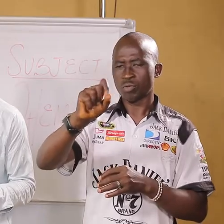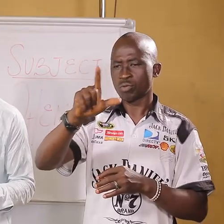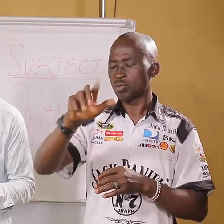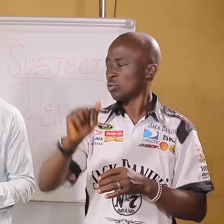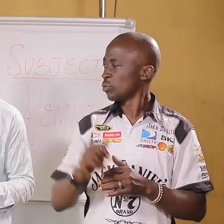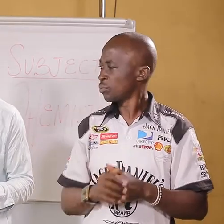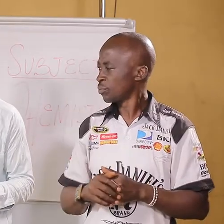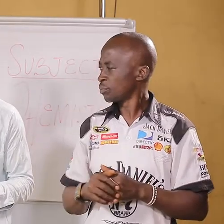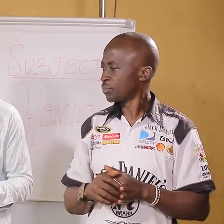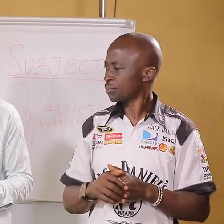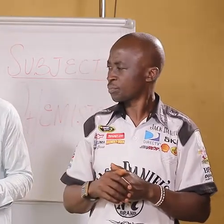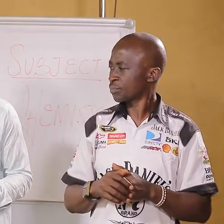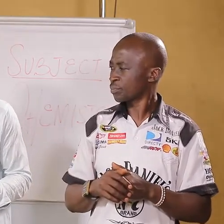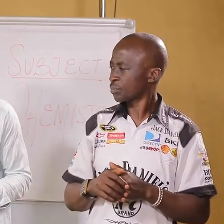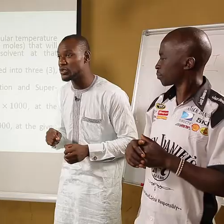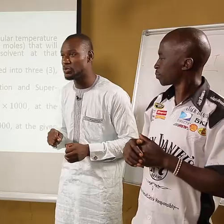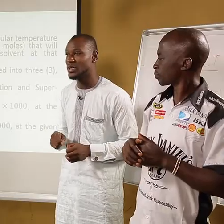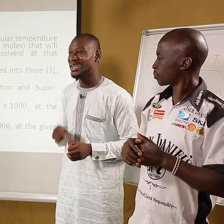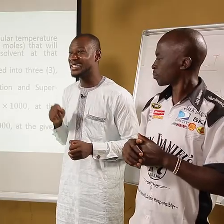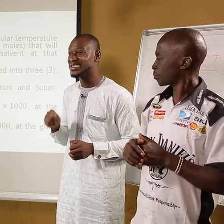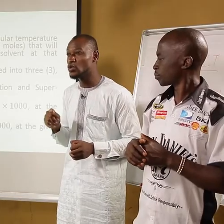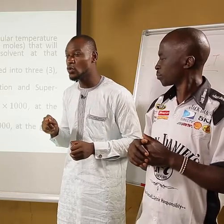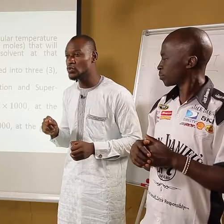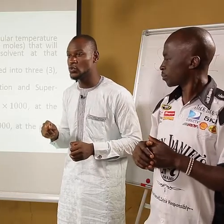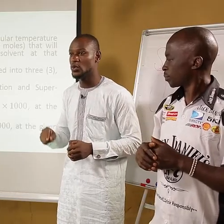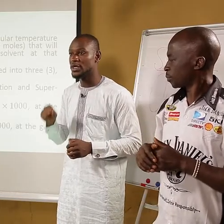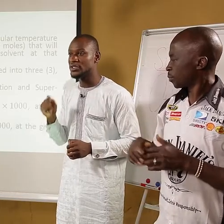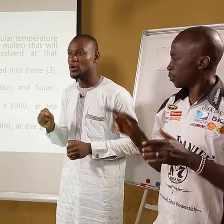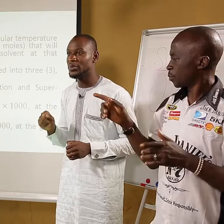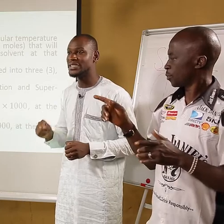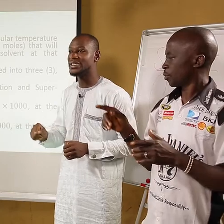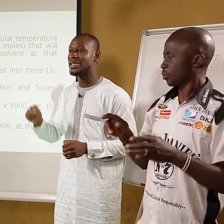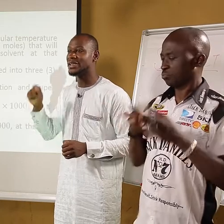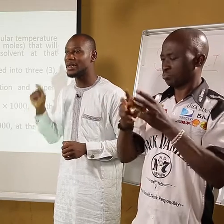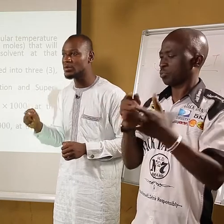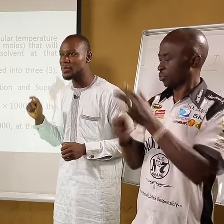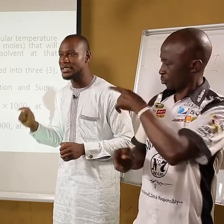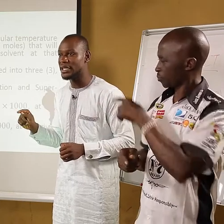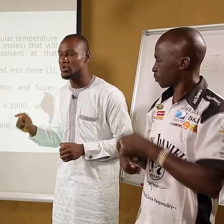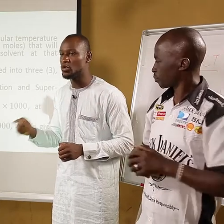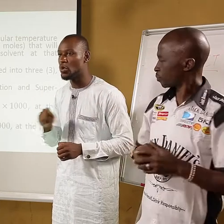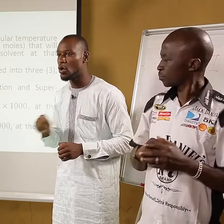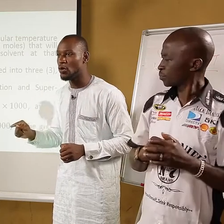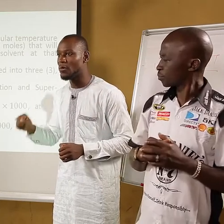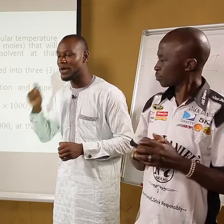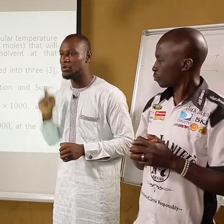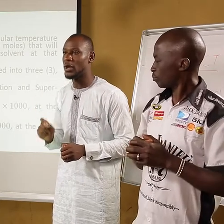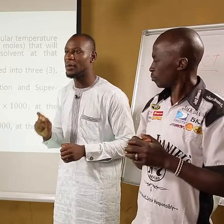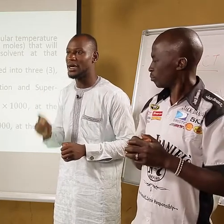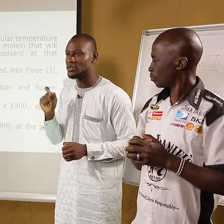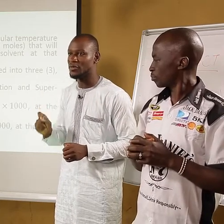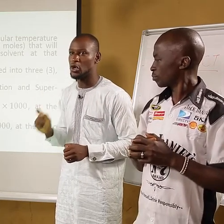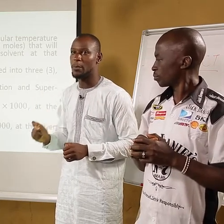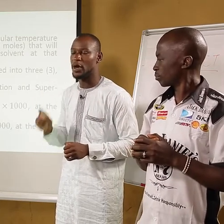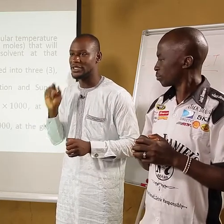with the formula that solubility in moles per dm cube is equals to the solubility in grams per dm cube all over the